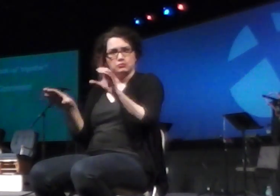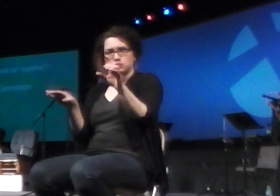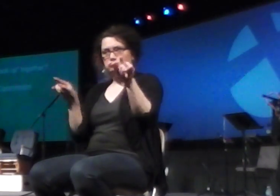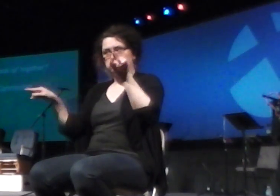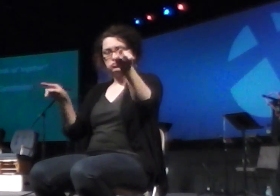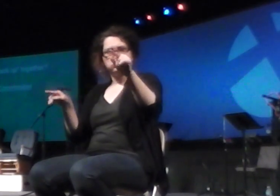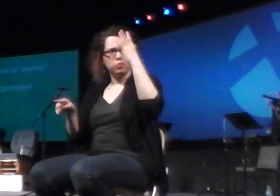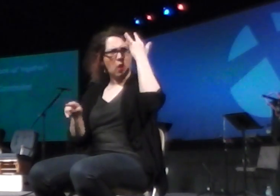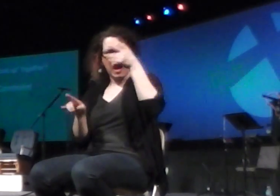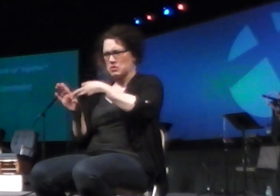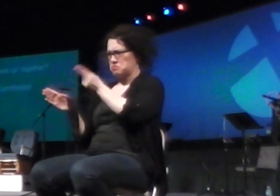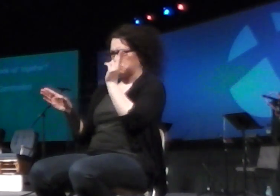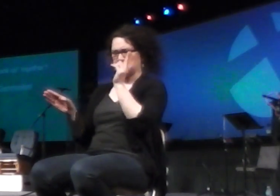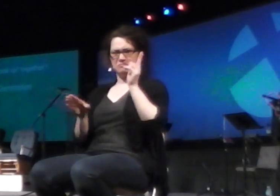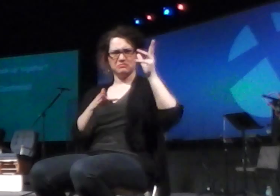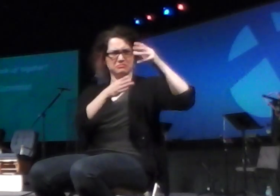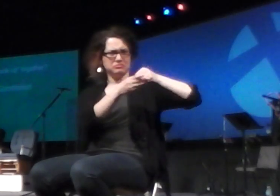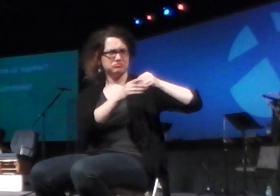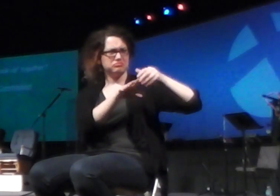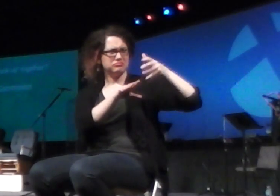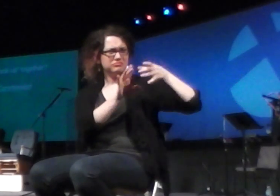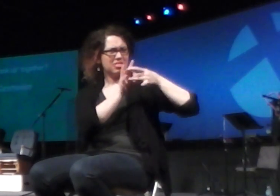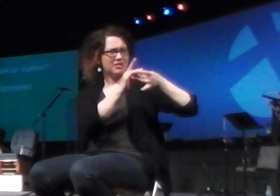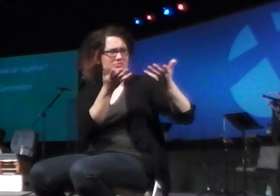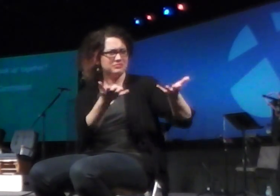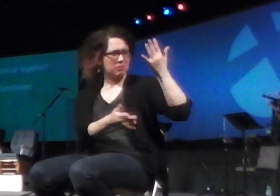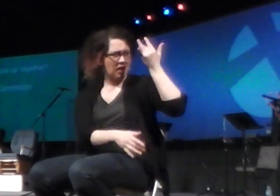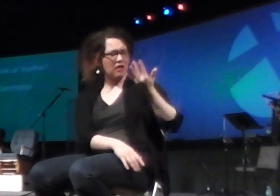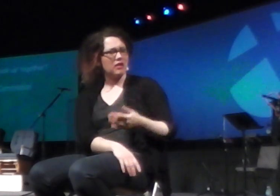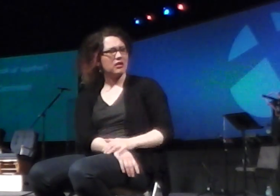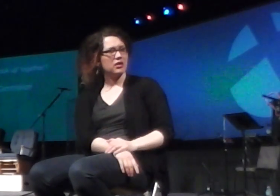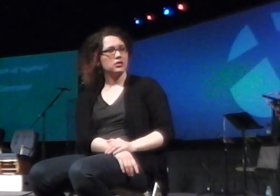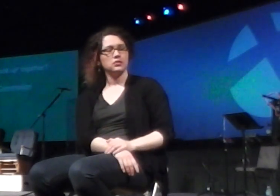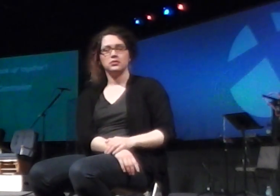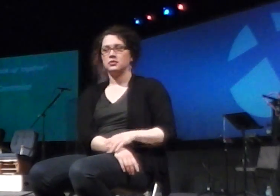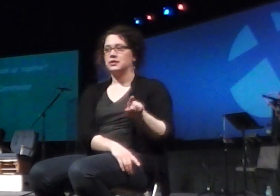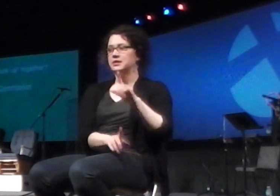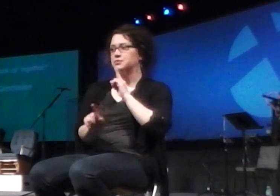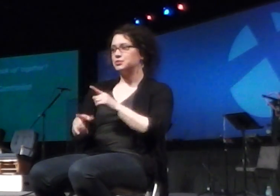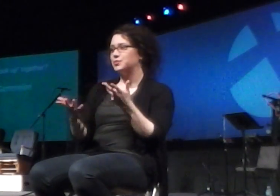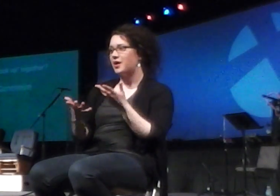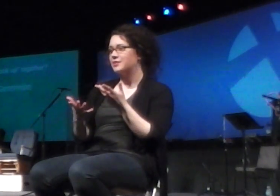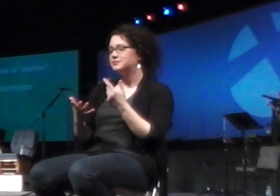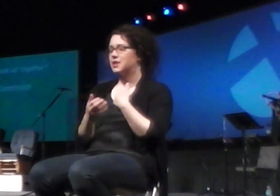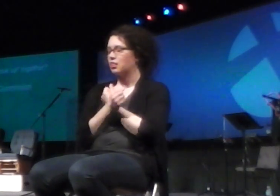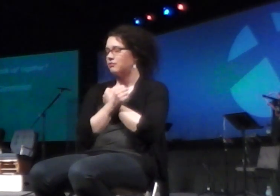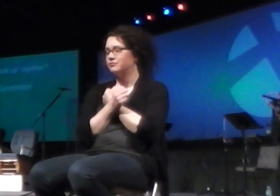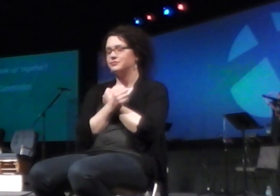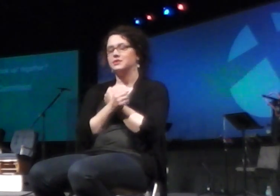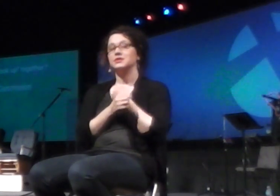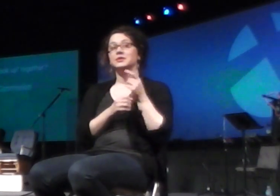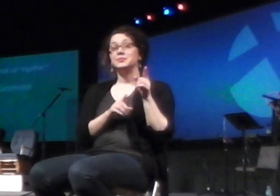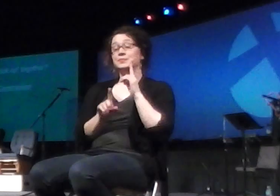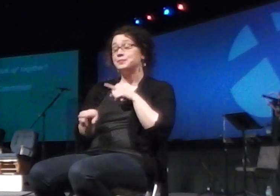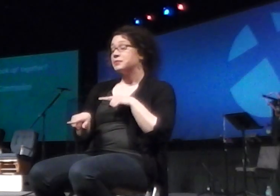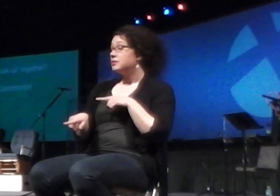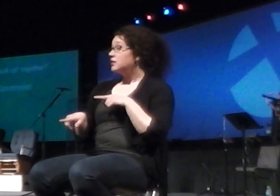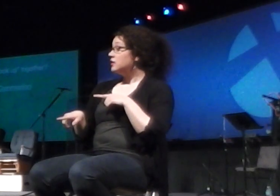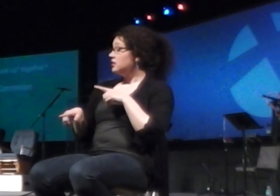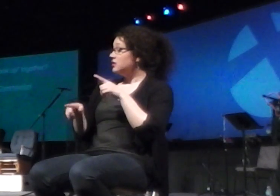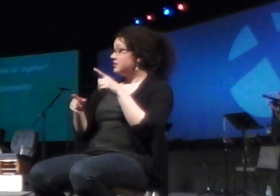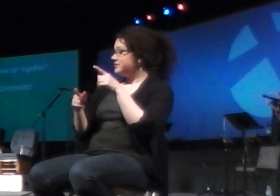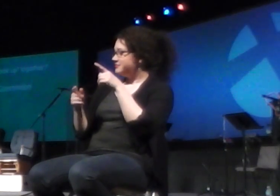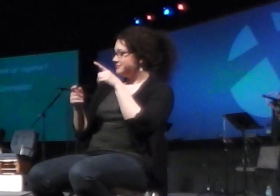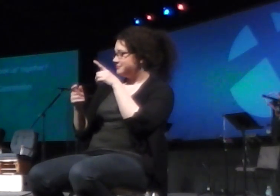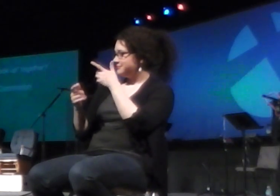career and actually become a fly fishing guide? And here's what he said to me. I loved his answer. He said, it's because at a certain point, it actually becomes